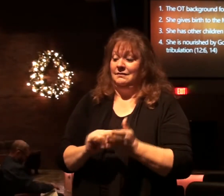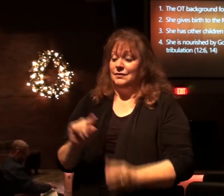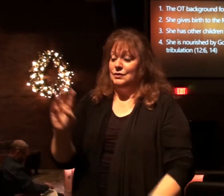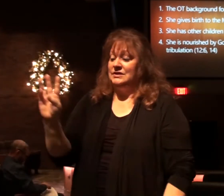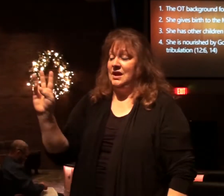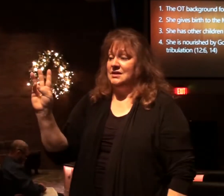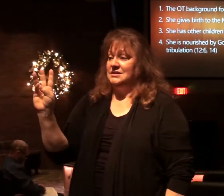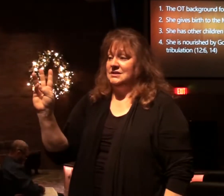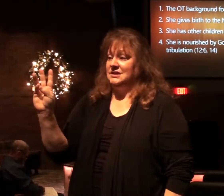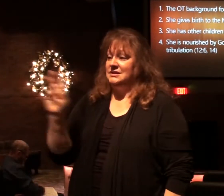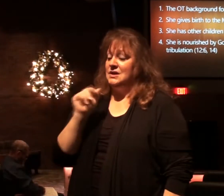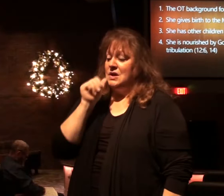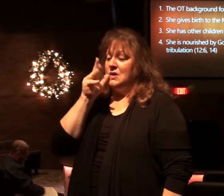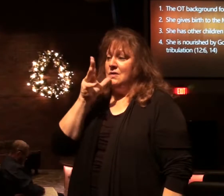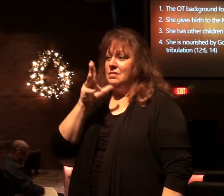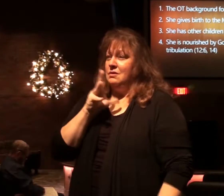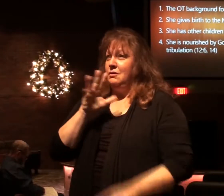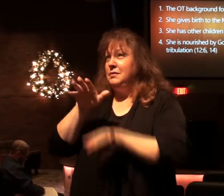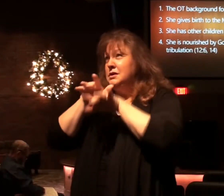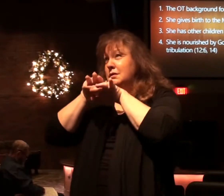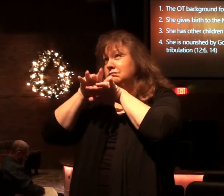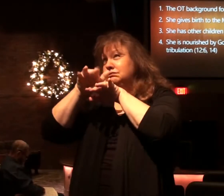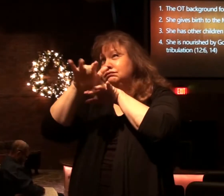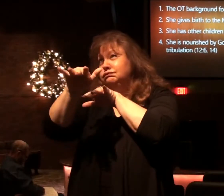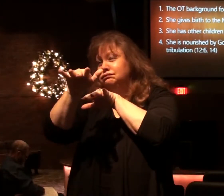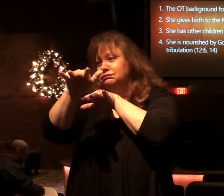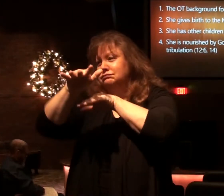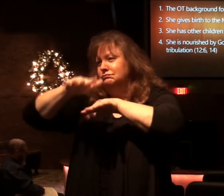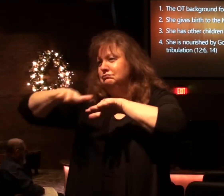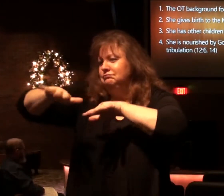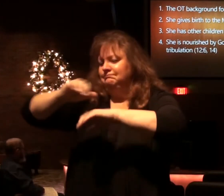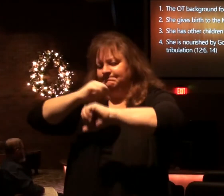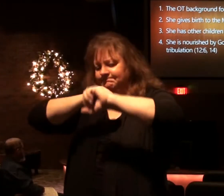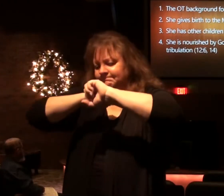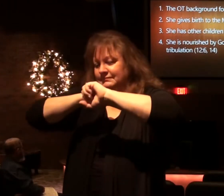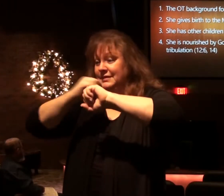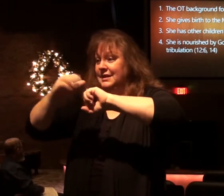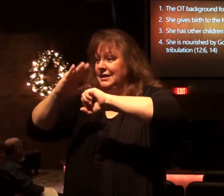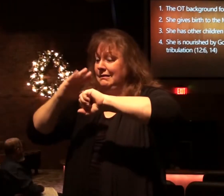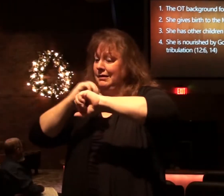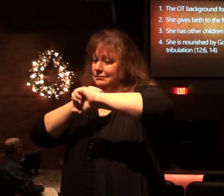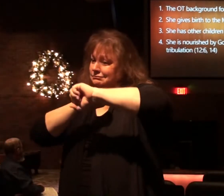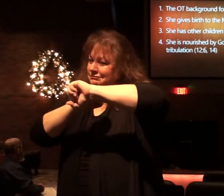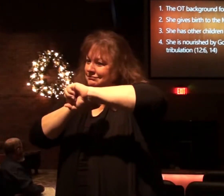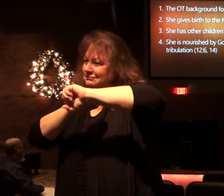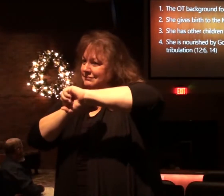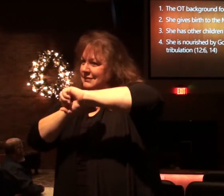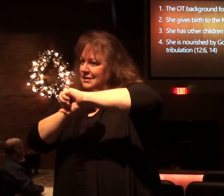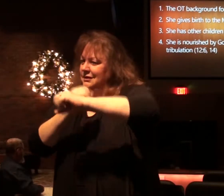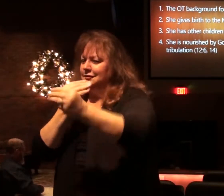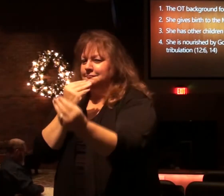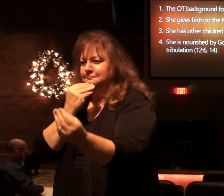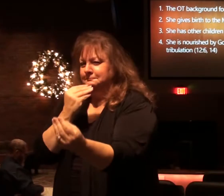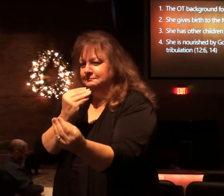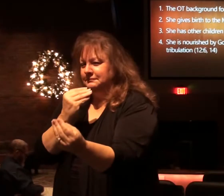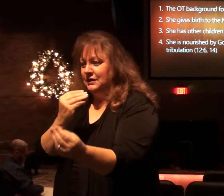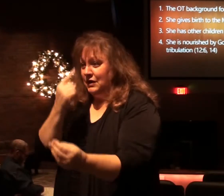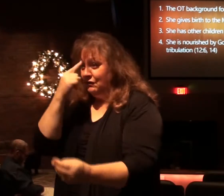6. The woman fled into the wilderness where she had a place prepared by God. There she would be nourished